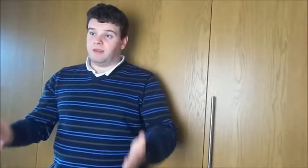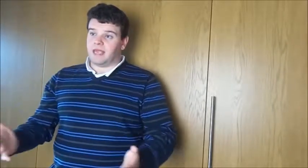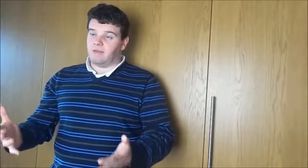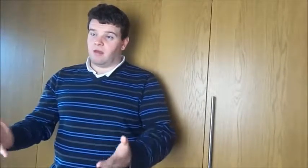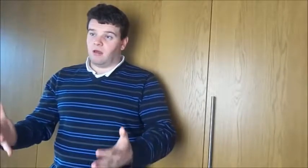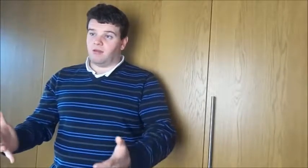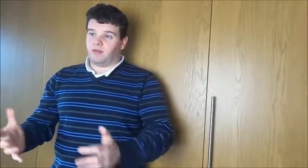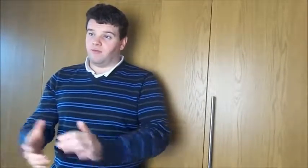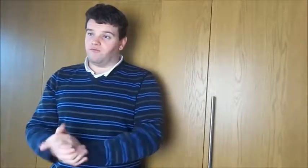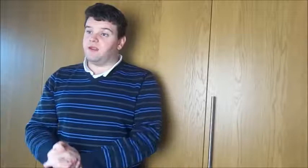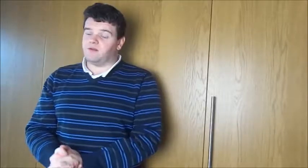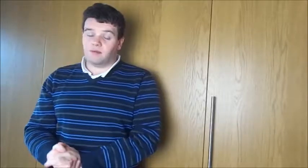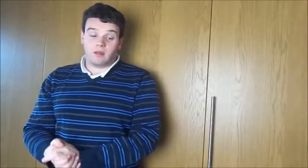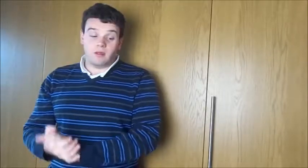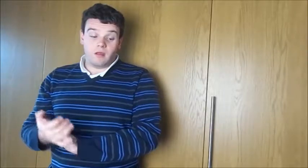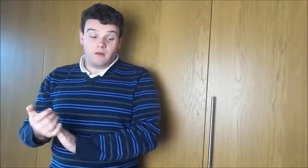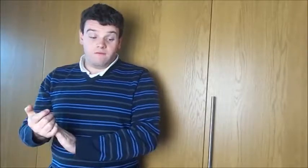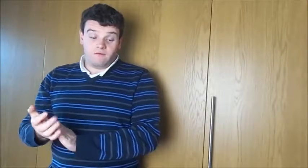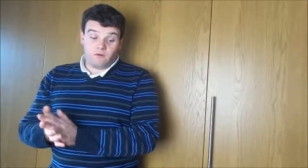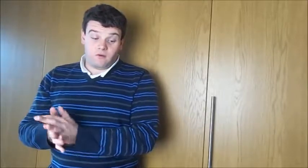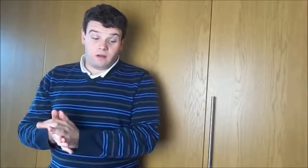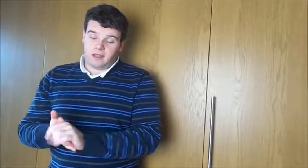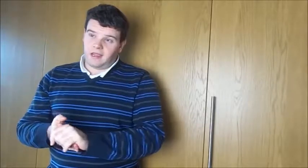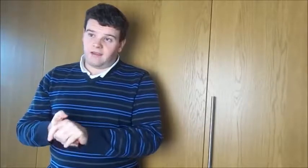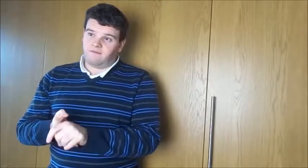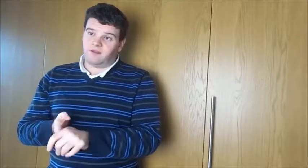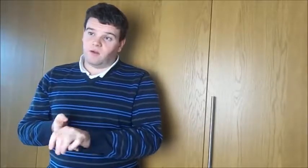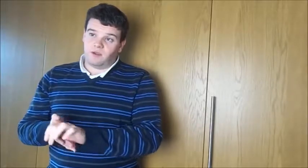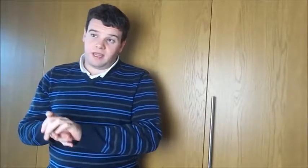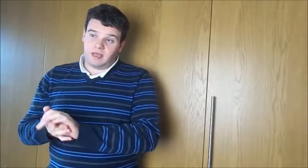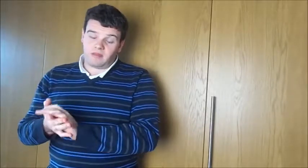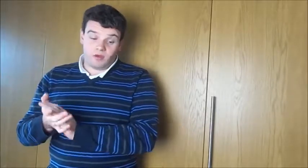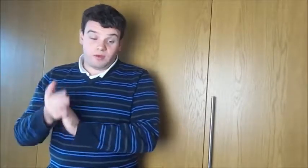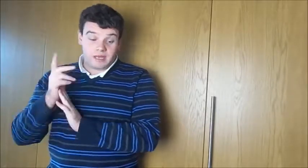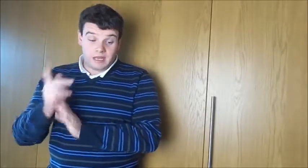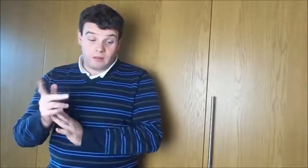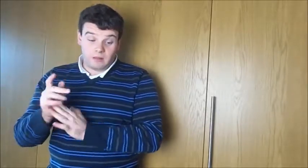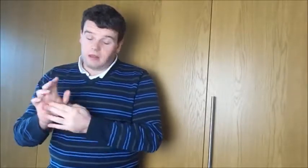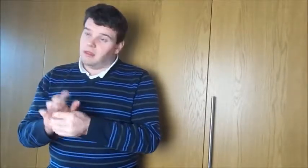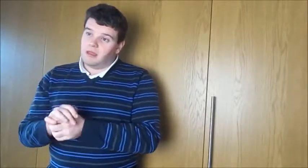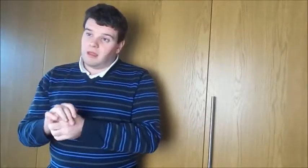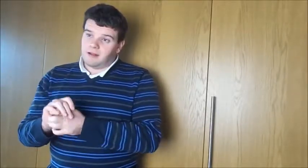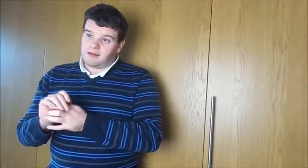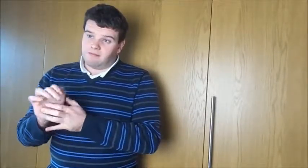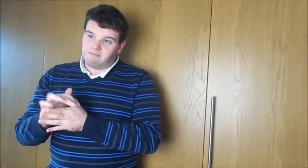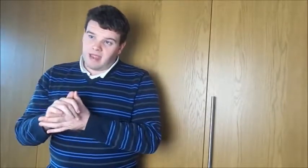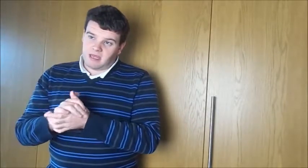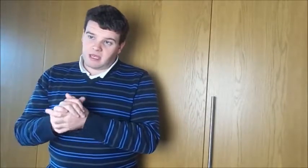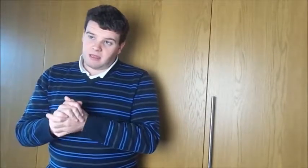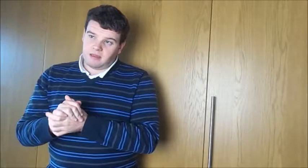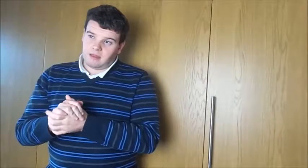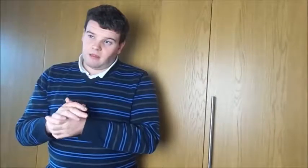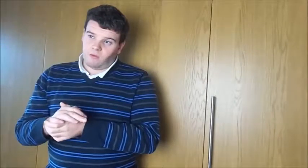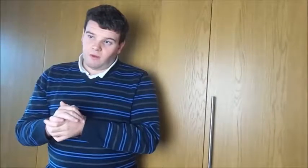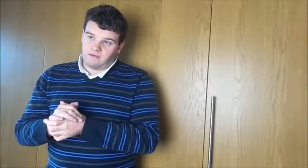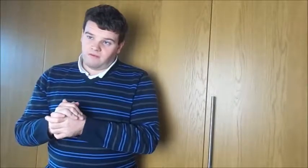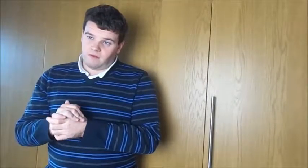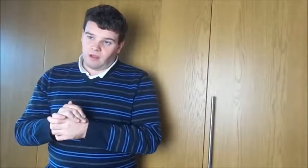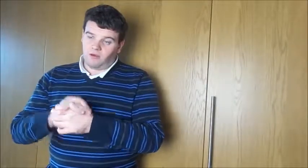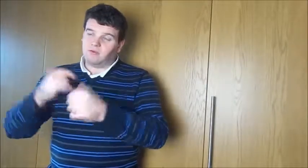became her son's regent for a few years. Until she met with another one